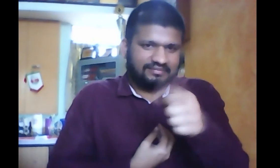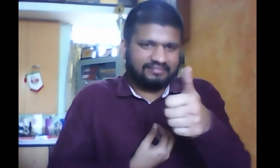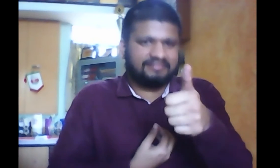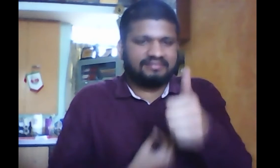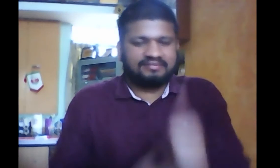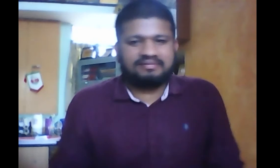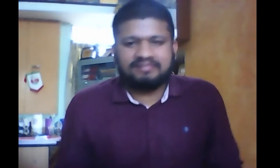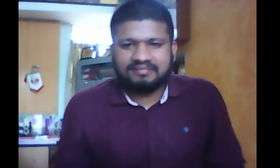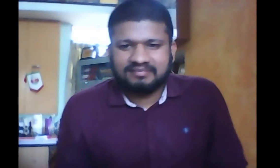Right. Good.